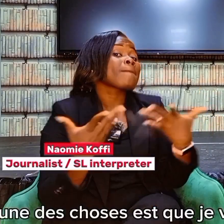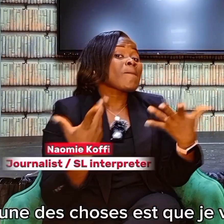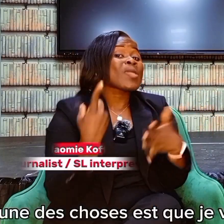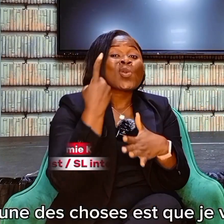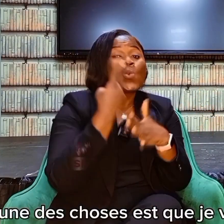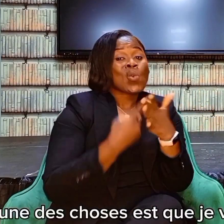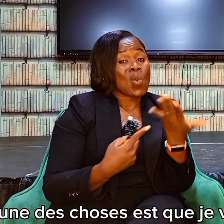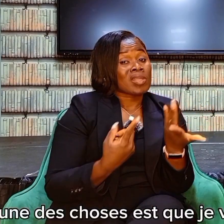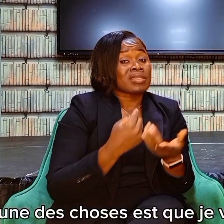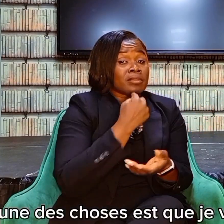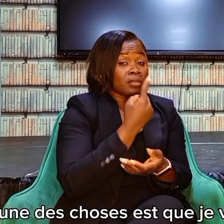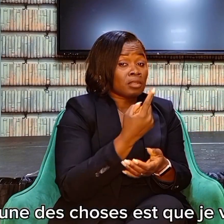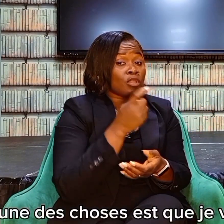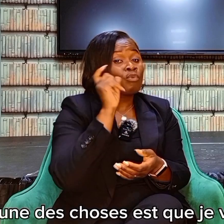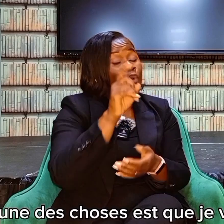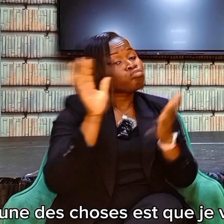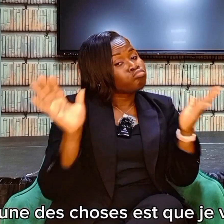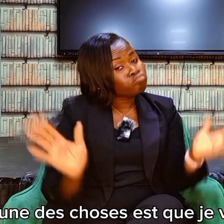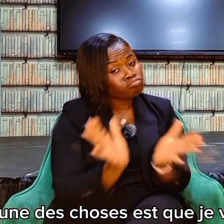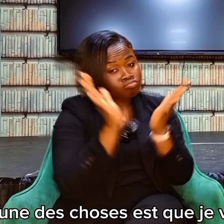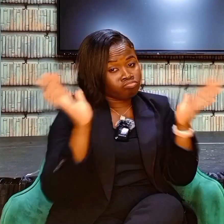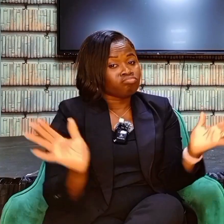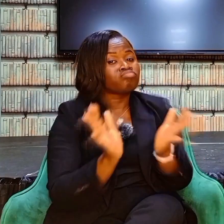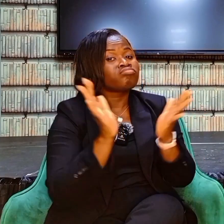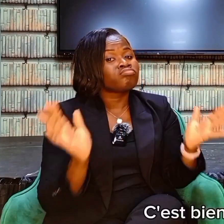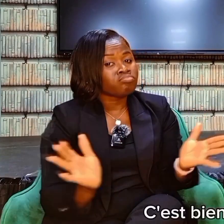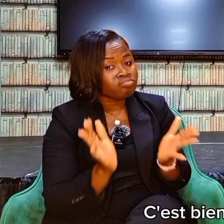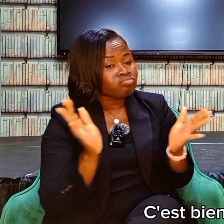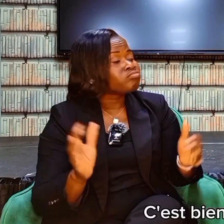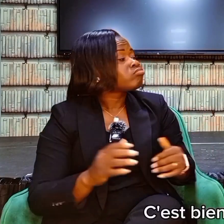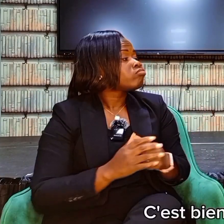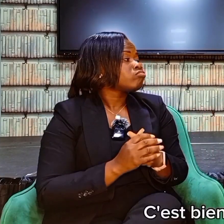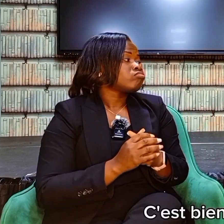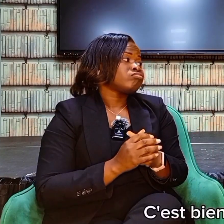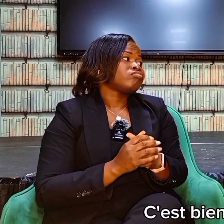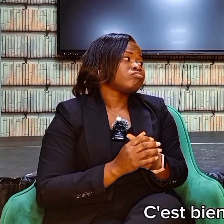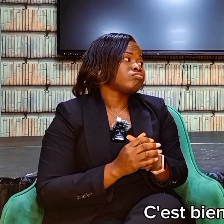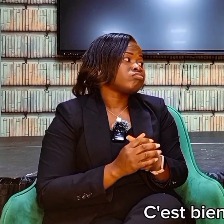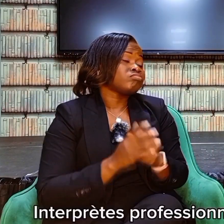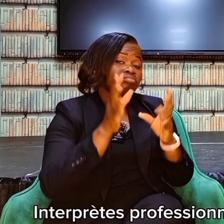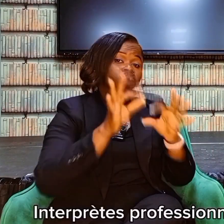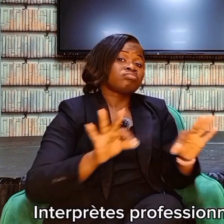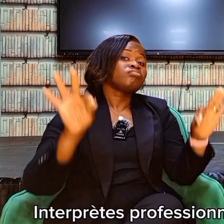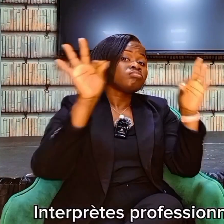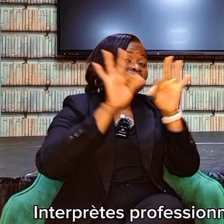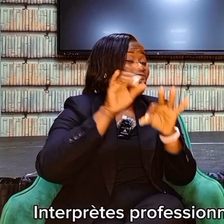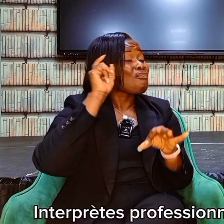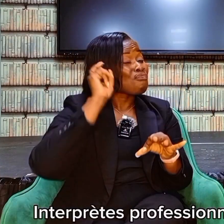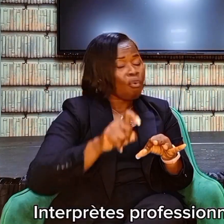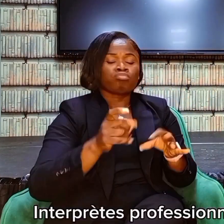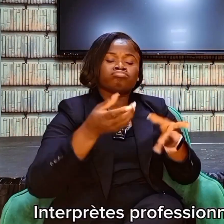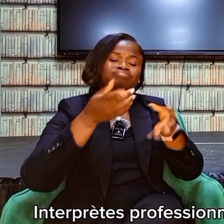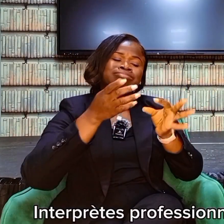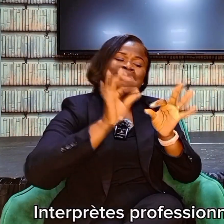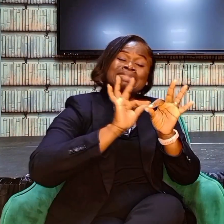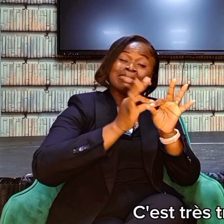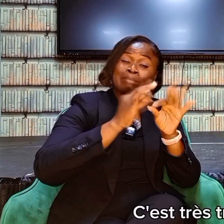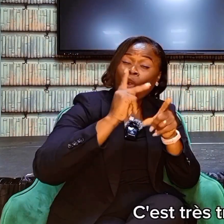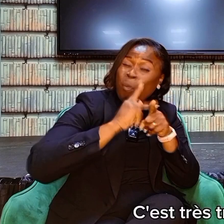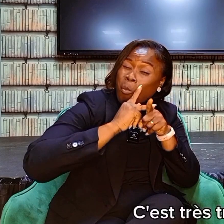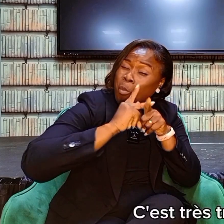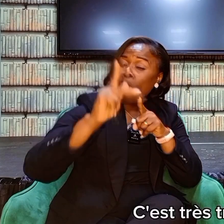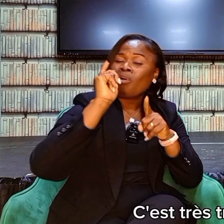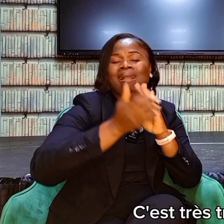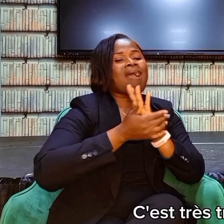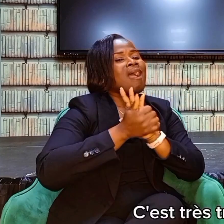things is I really want to encourage you. It is good to have professional sign language interpreters. It